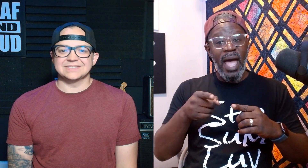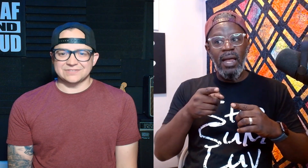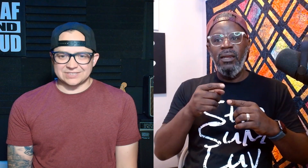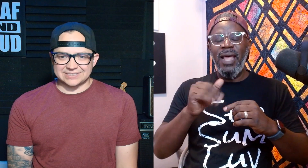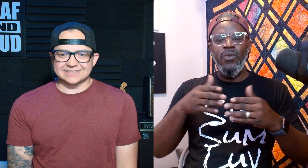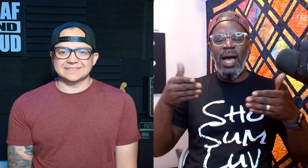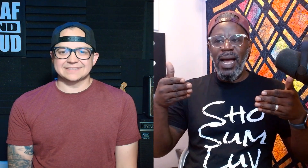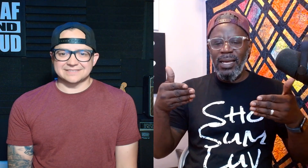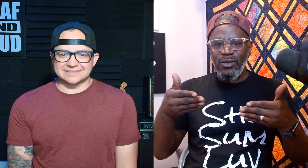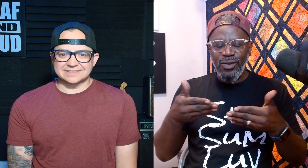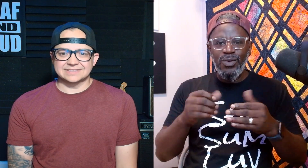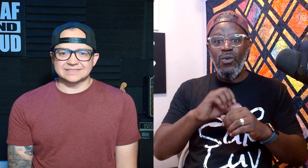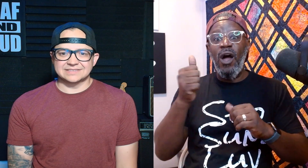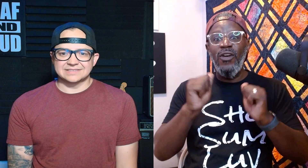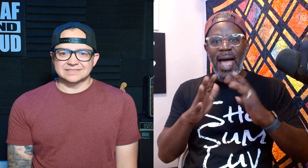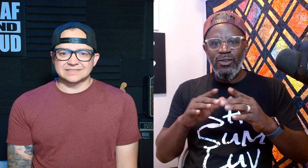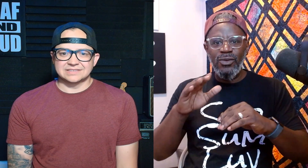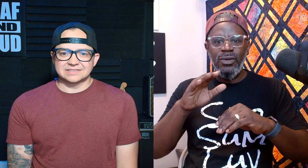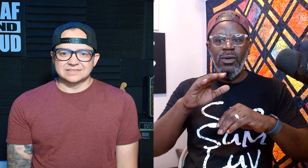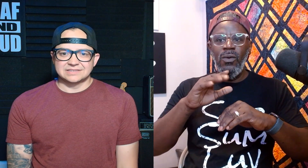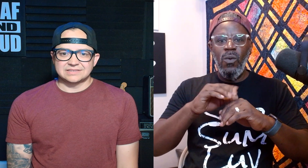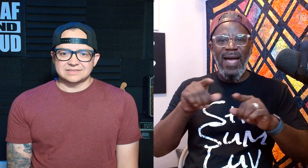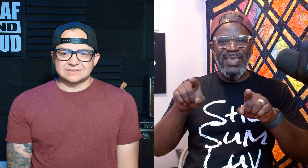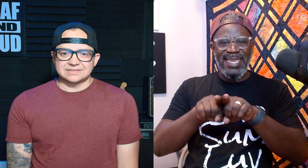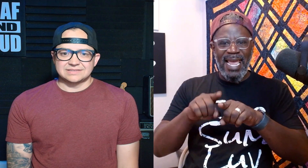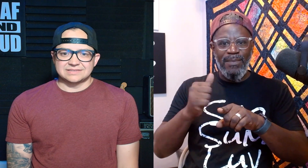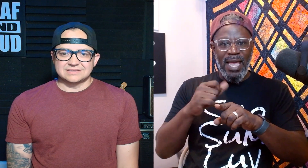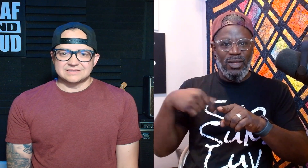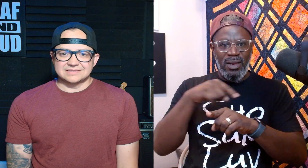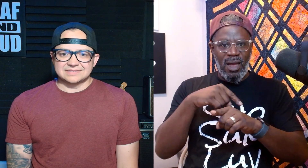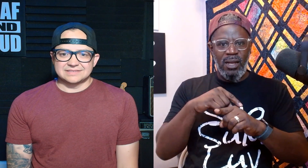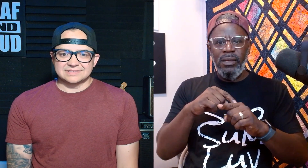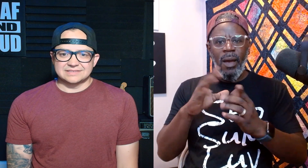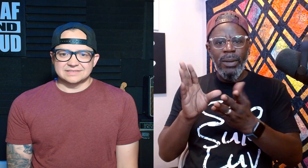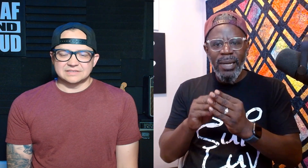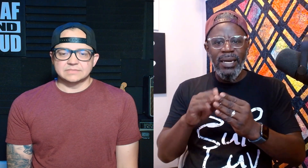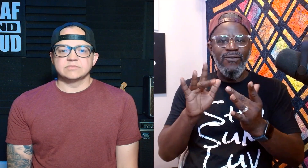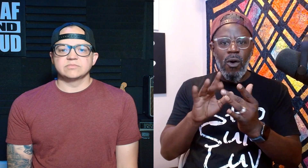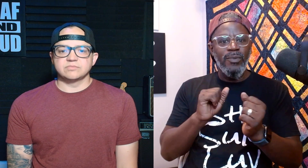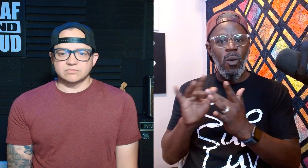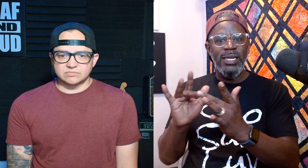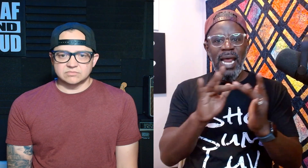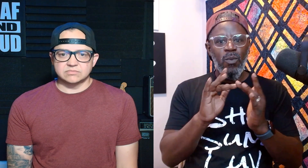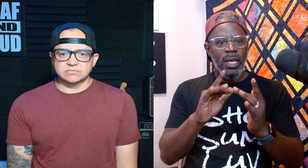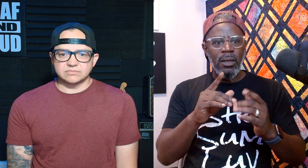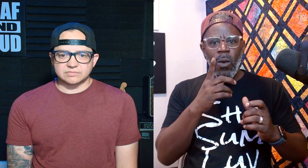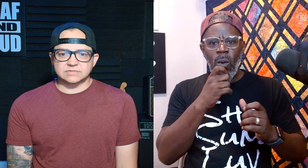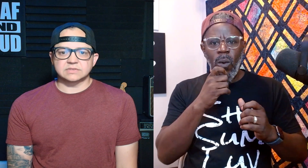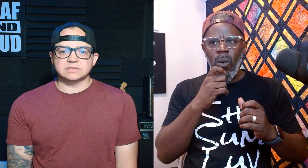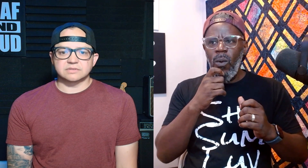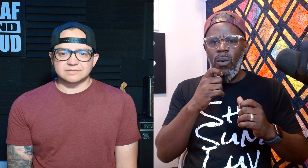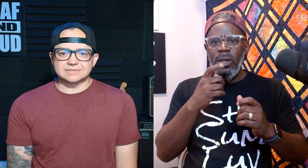from that's when I got introduced to other actors who had the same agent as us, and we're meeting for them. So it was